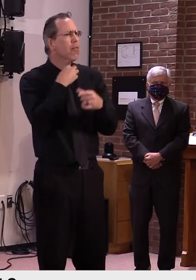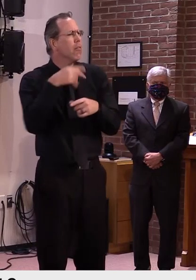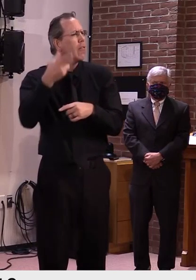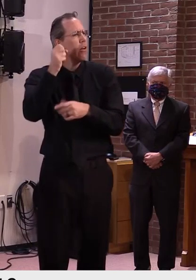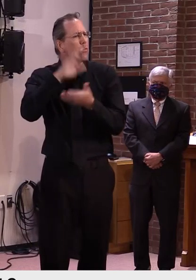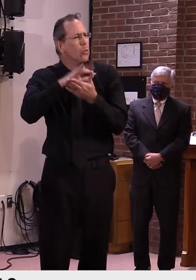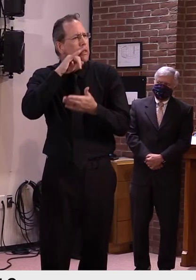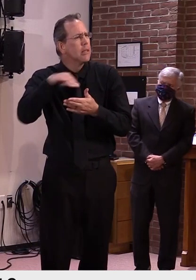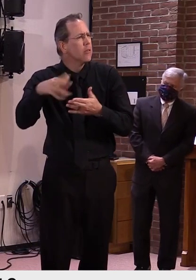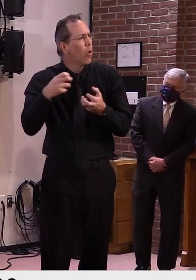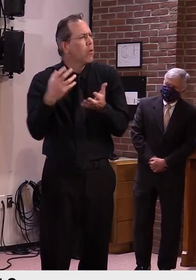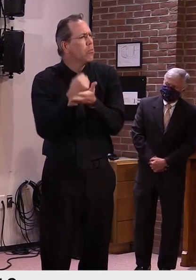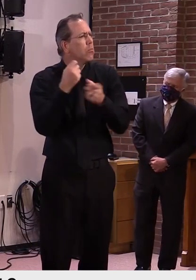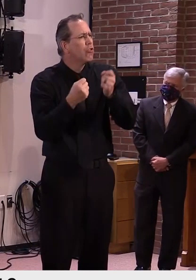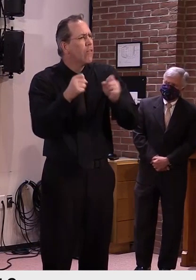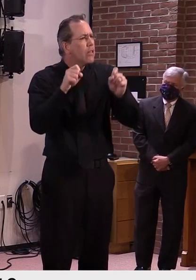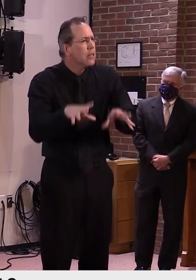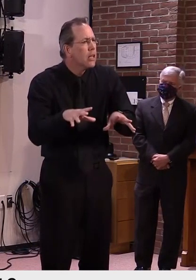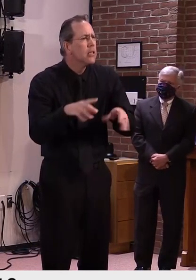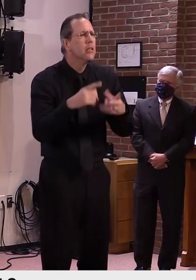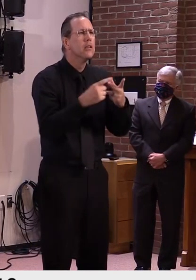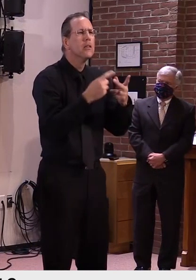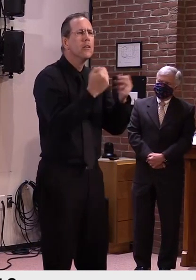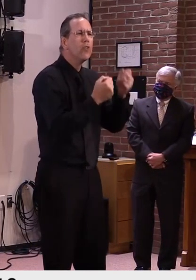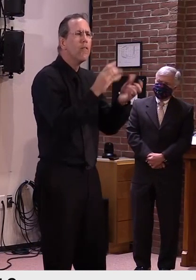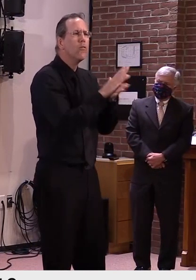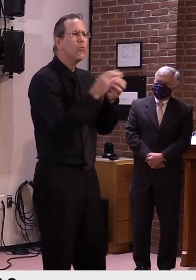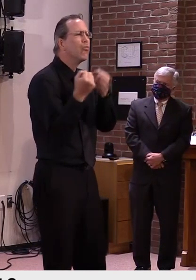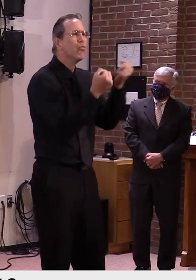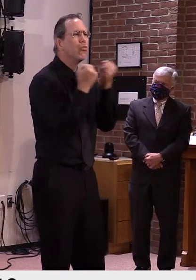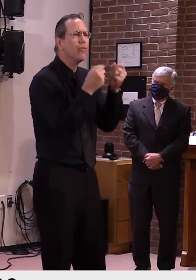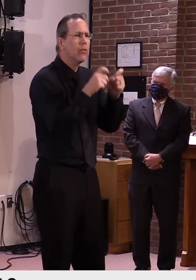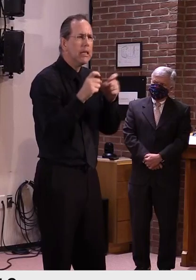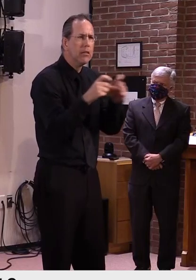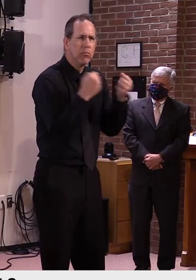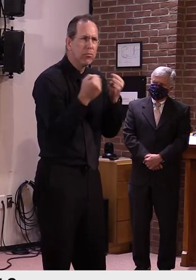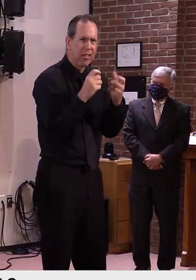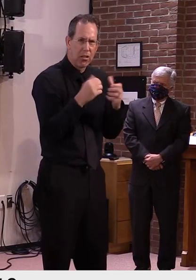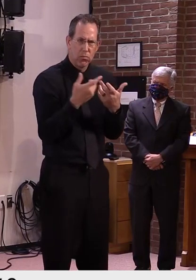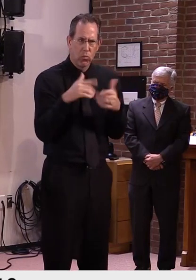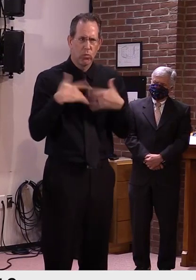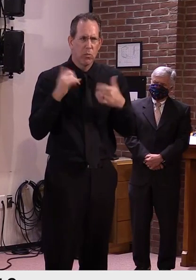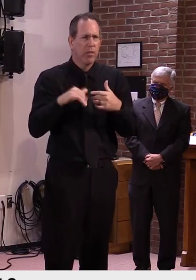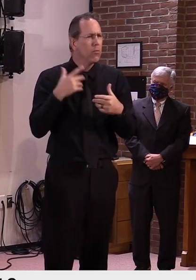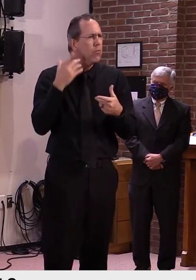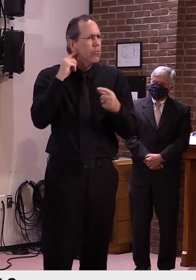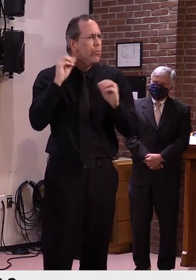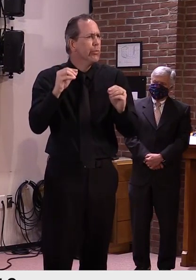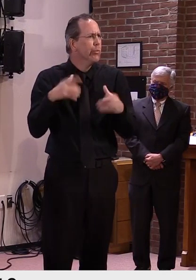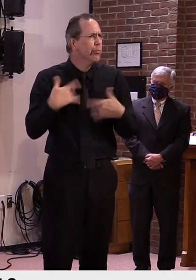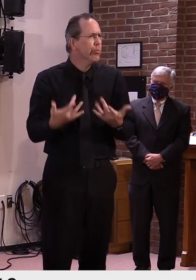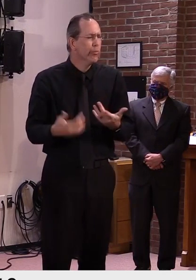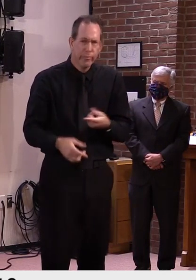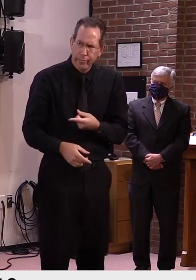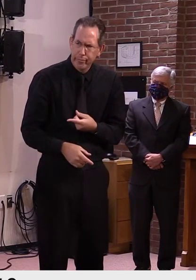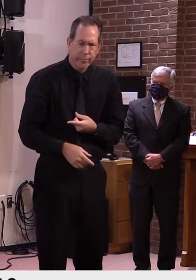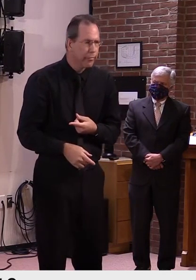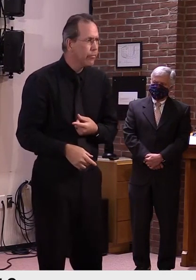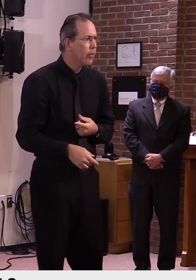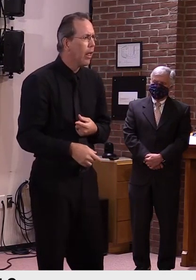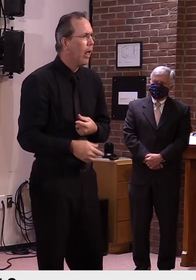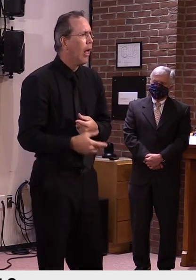I don't know if Secretary French can offer anything about the driver's education. We don't have any news about it, so I can speak